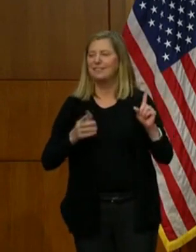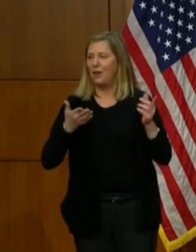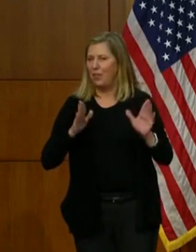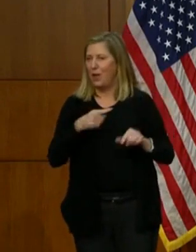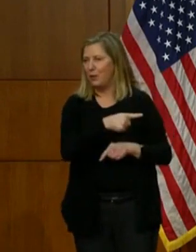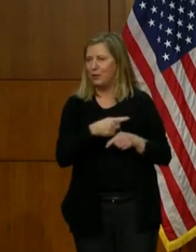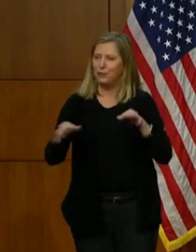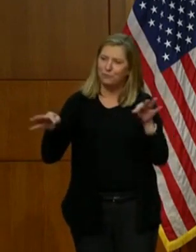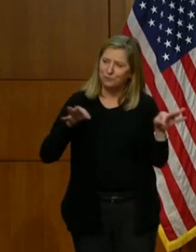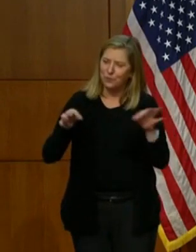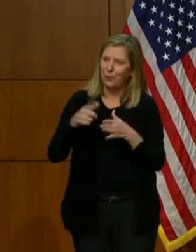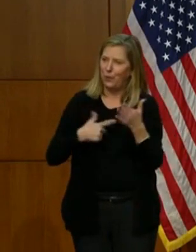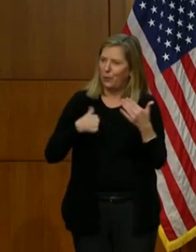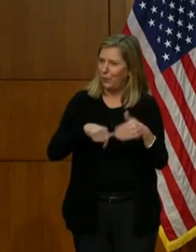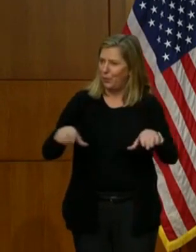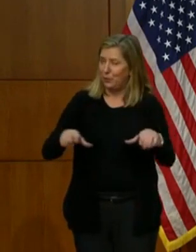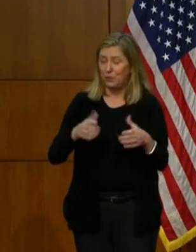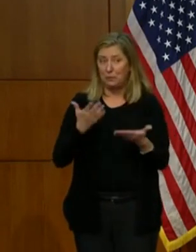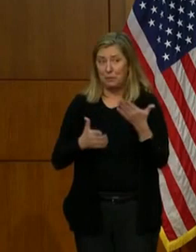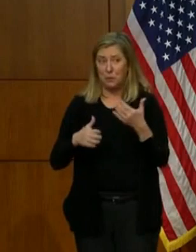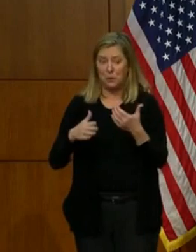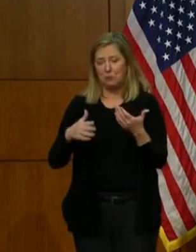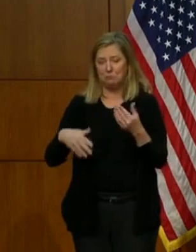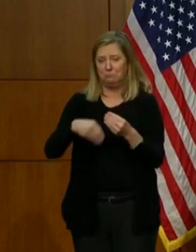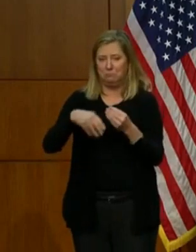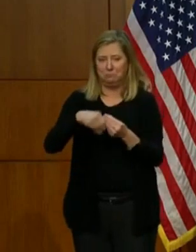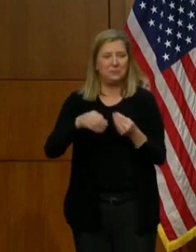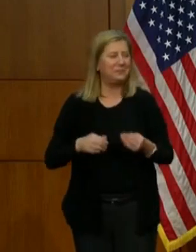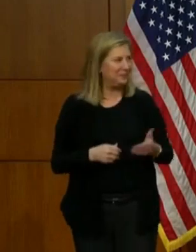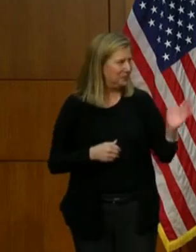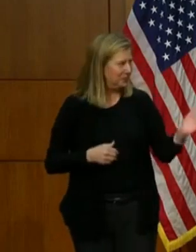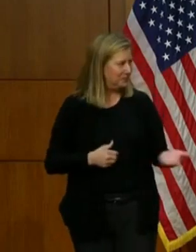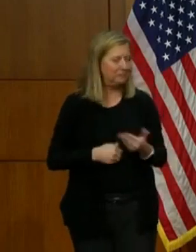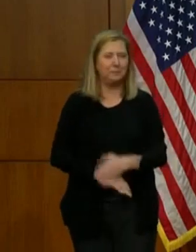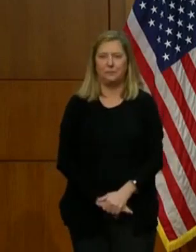talk a little bit about what we're doing and maybe fill in. But welcome.